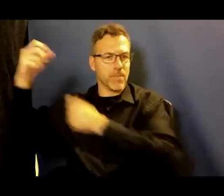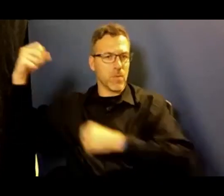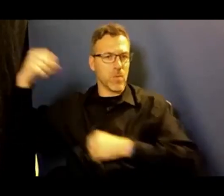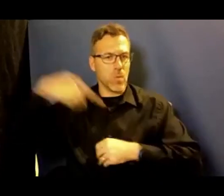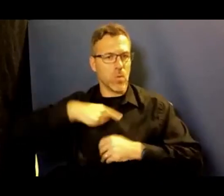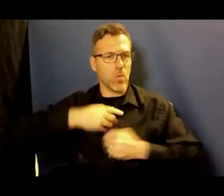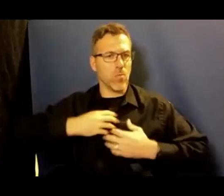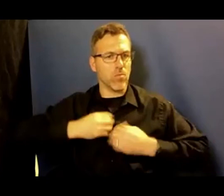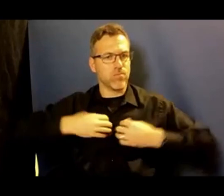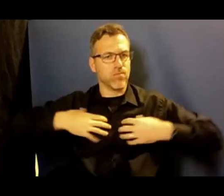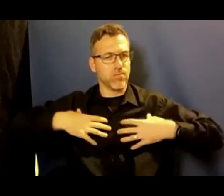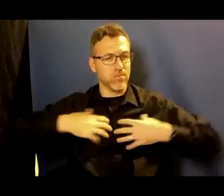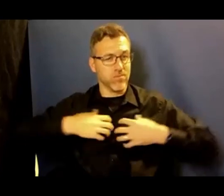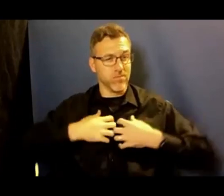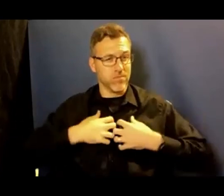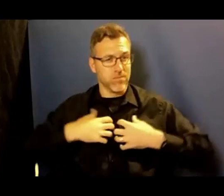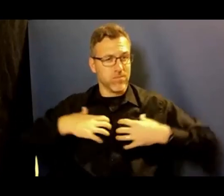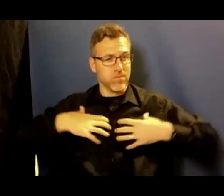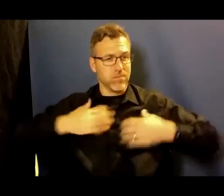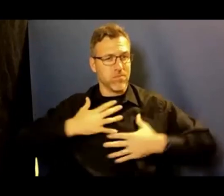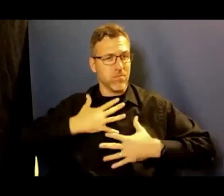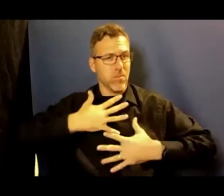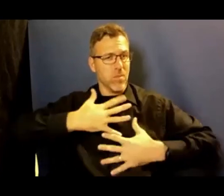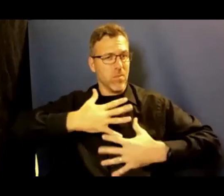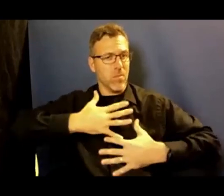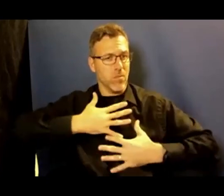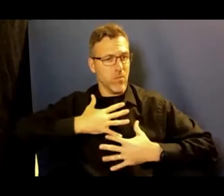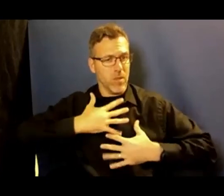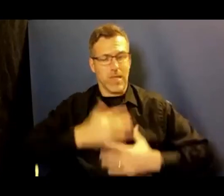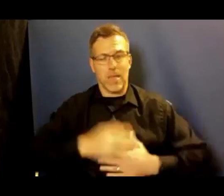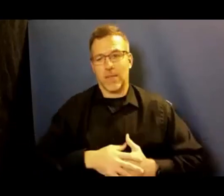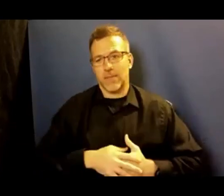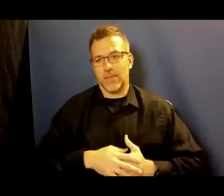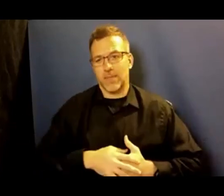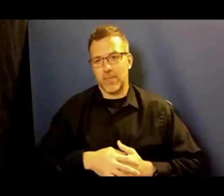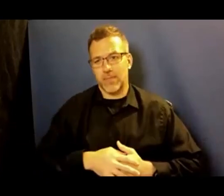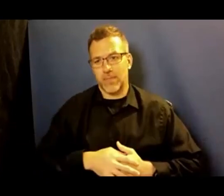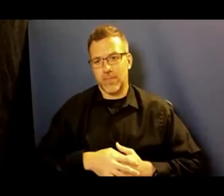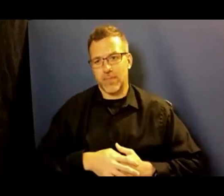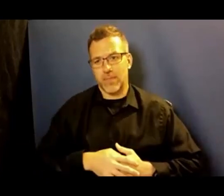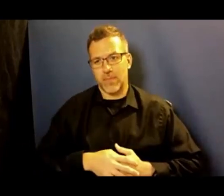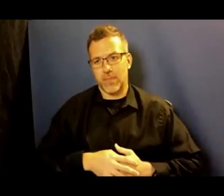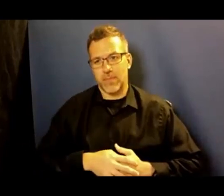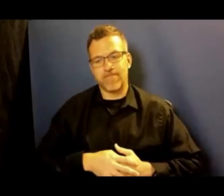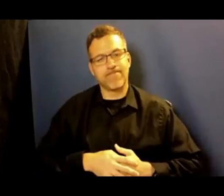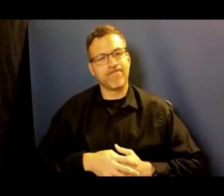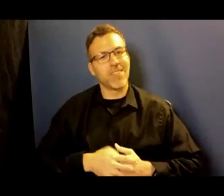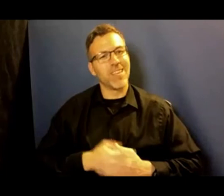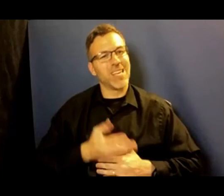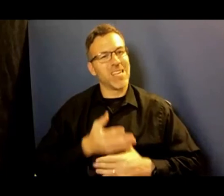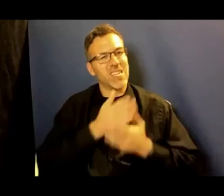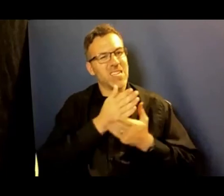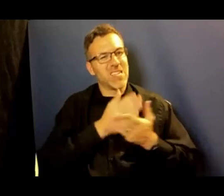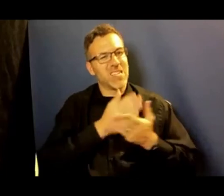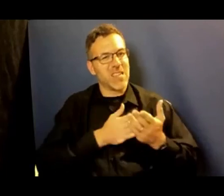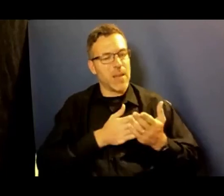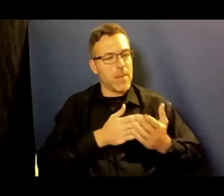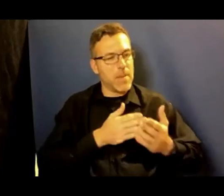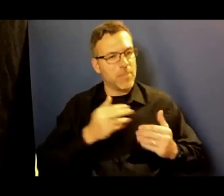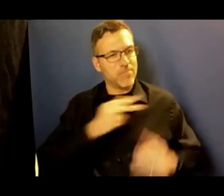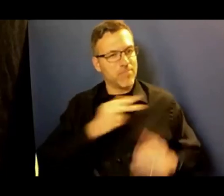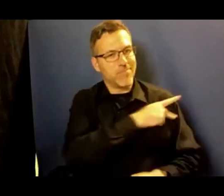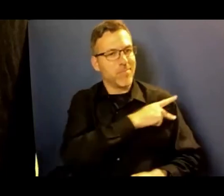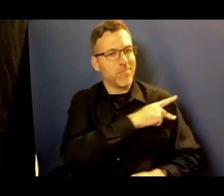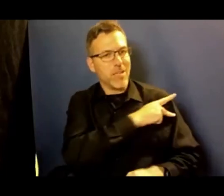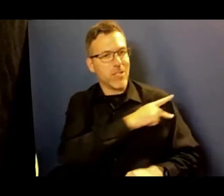Those are patients that we're giving medication to completely suppress their immune system because the virus has started a storm of the